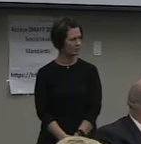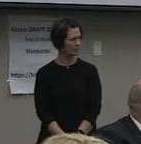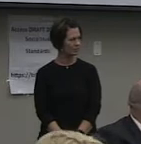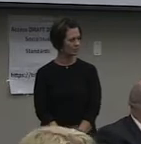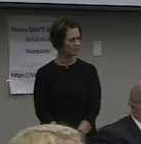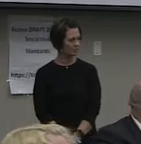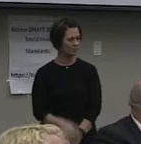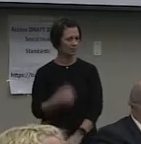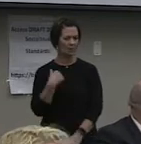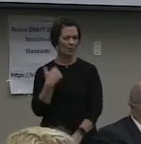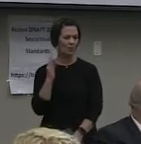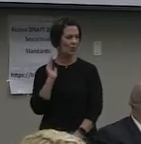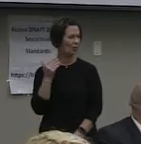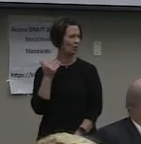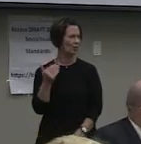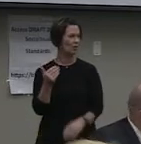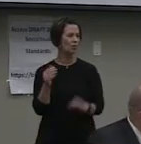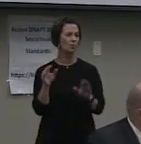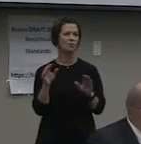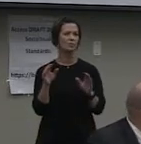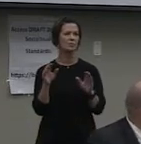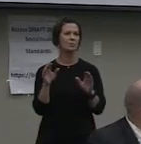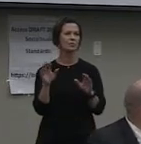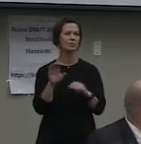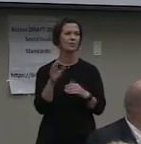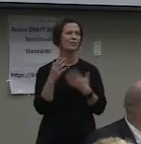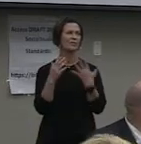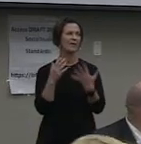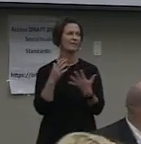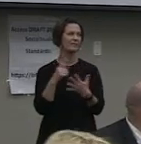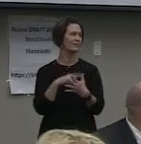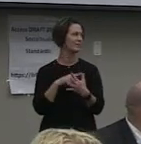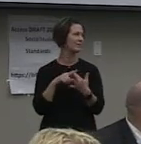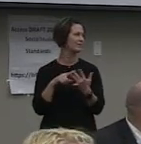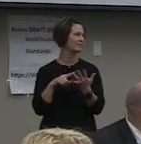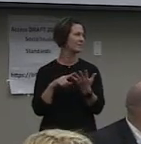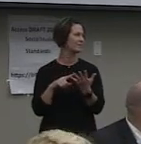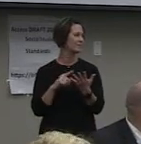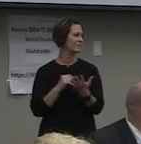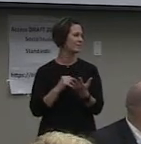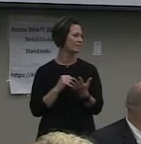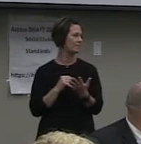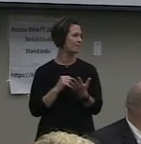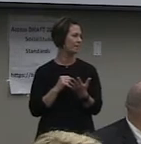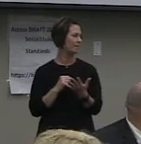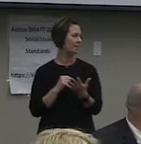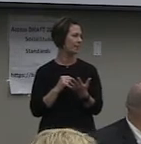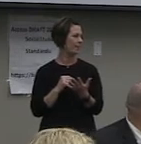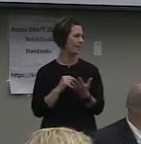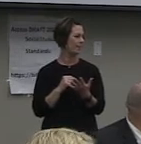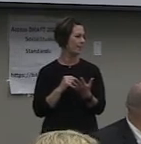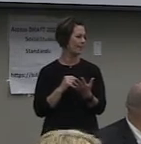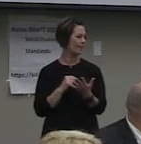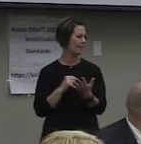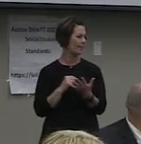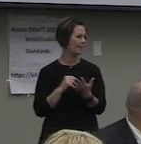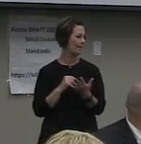We're going to go ahead and call five at a time to get those in the room, and that is how many cards I have. That's the only cards I have right